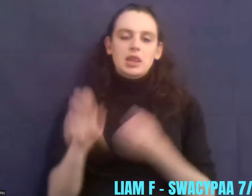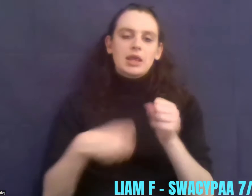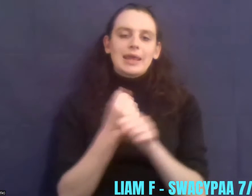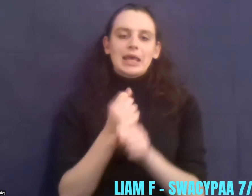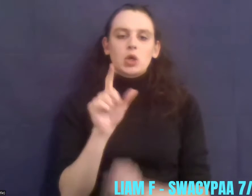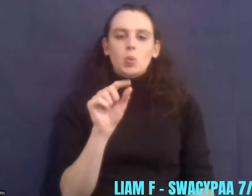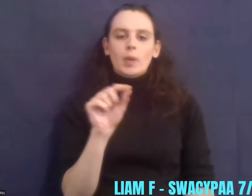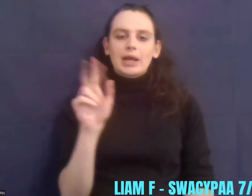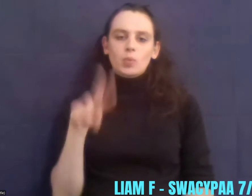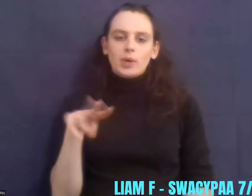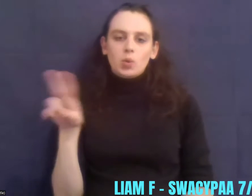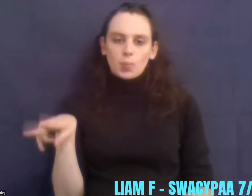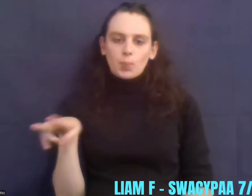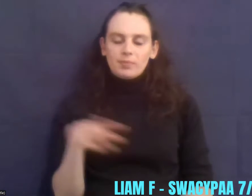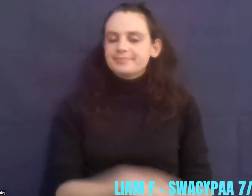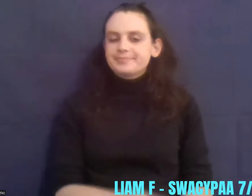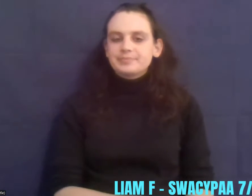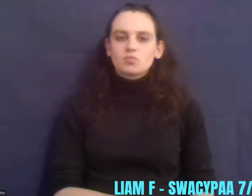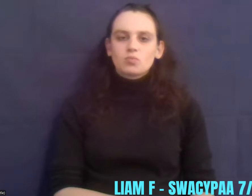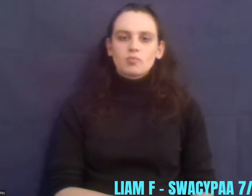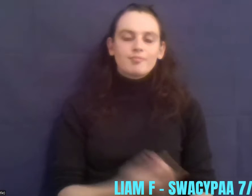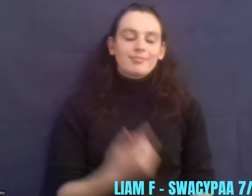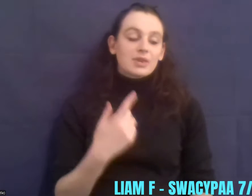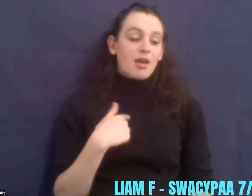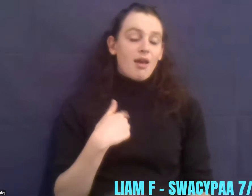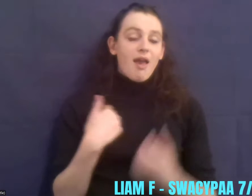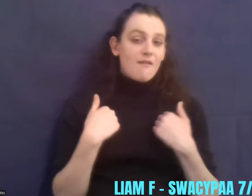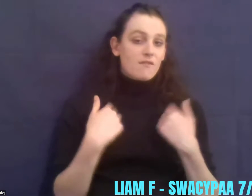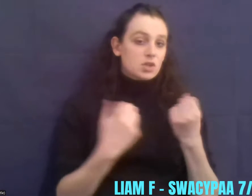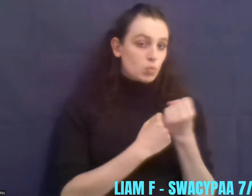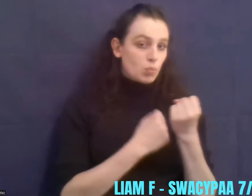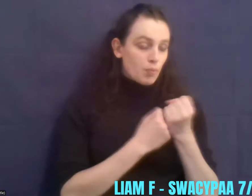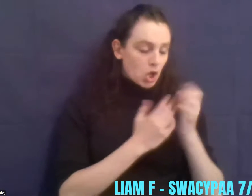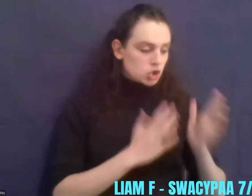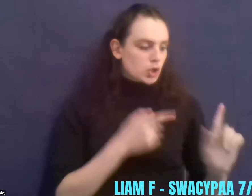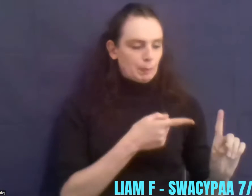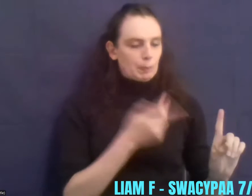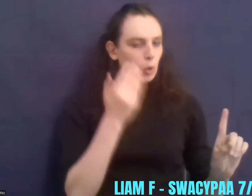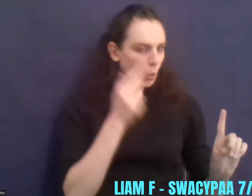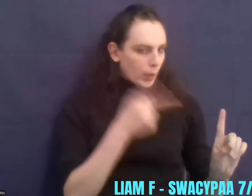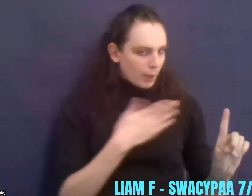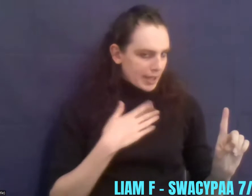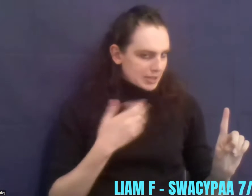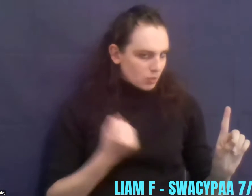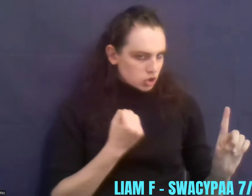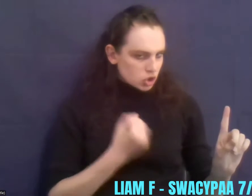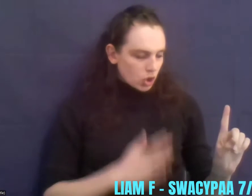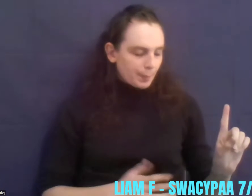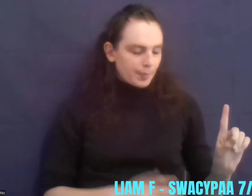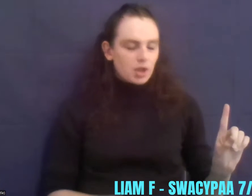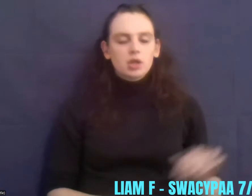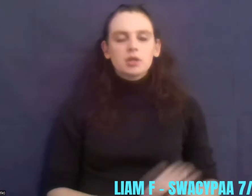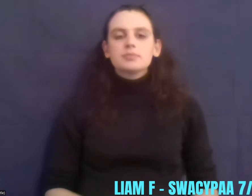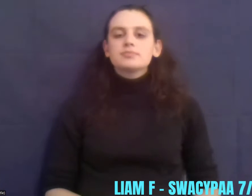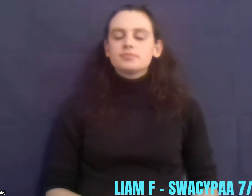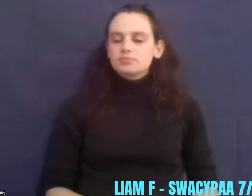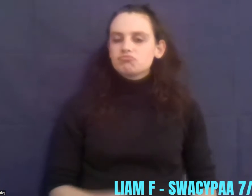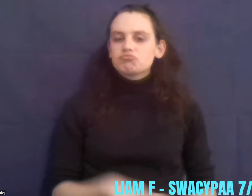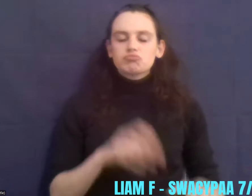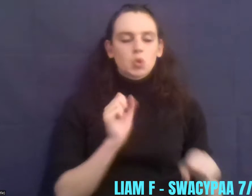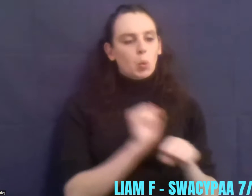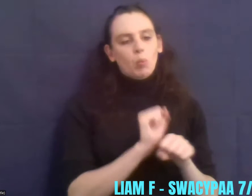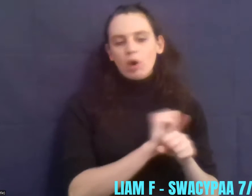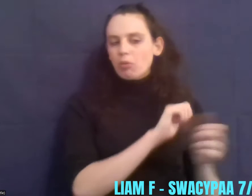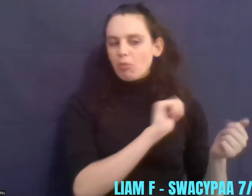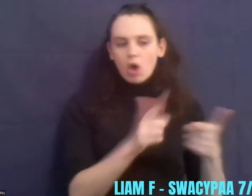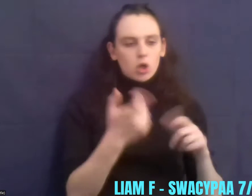2022. I have a sponsor who knows he's my sponsor. Worked all 12 steps